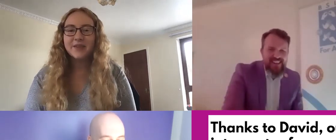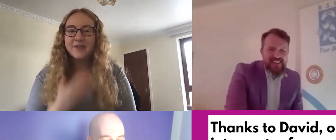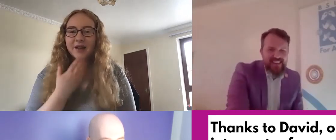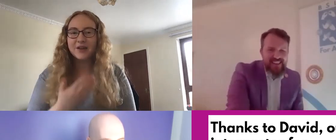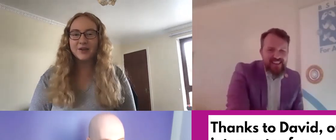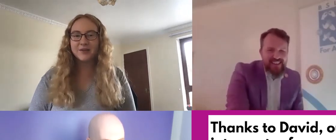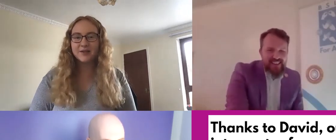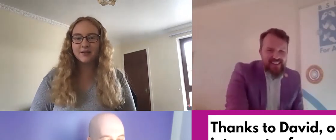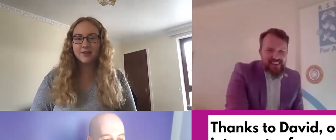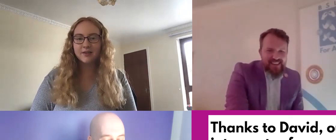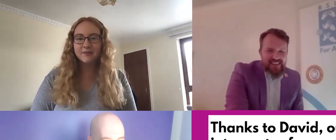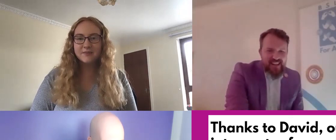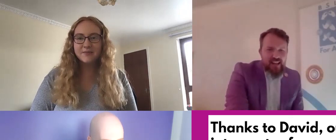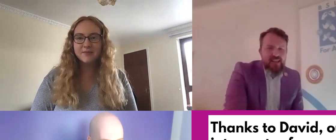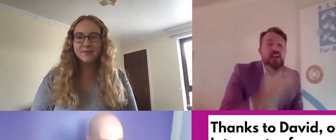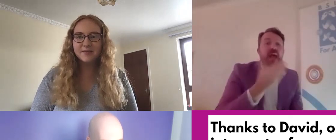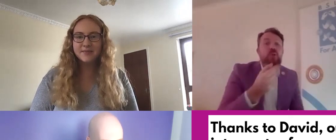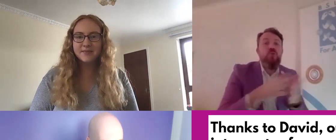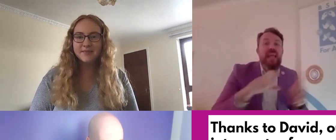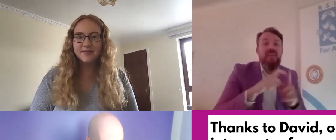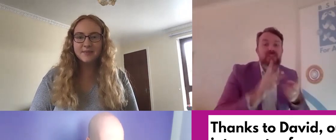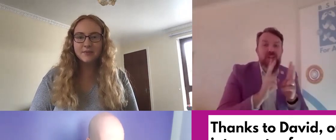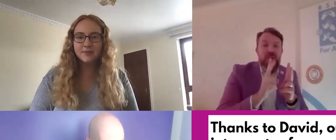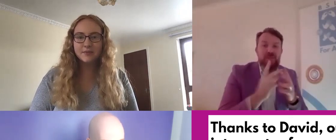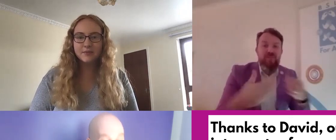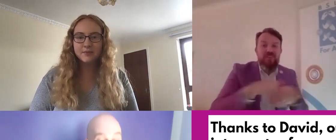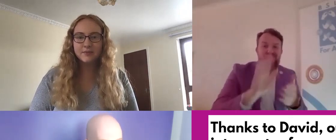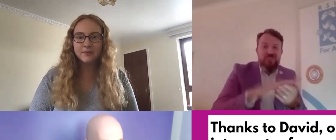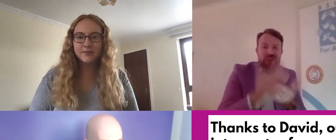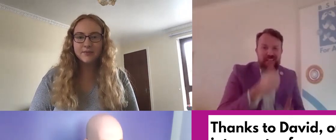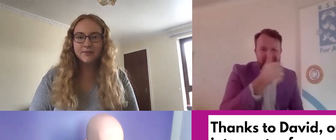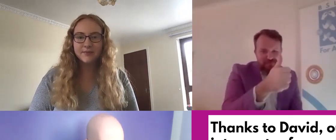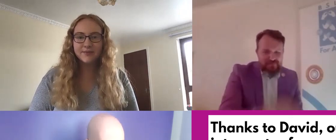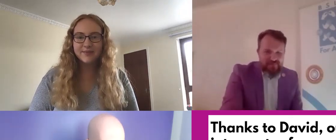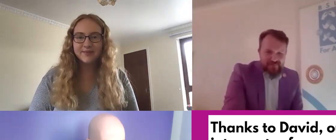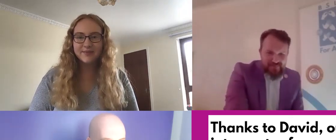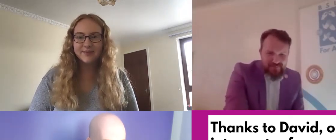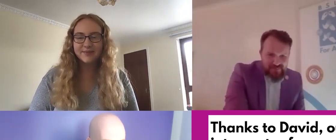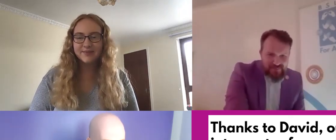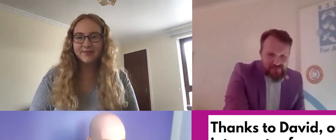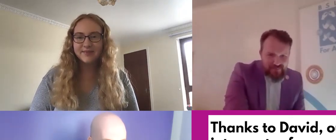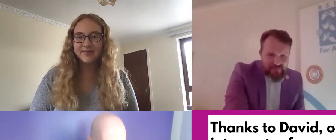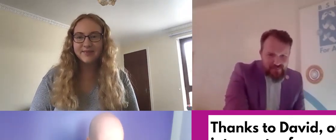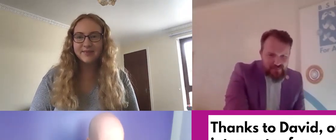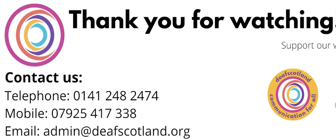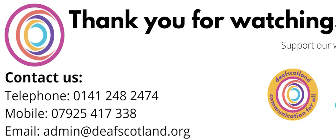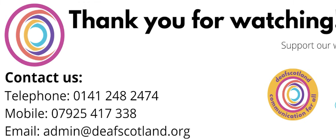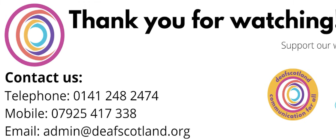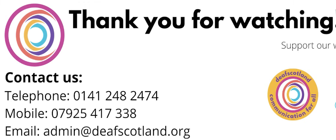Alrighty, thanks. Bye-bye. And thanks, David, our interpreter, for interpreting today.